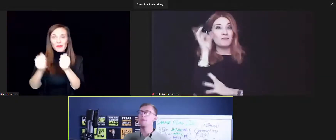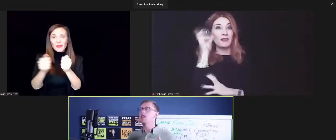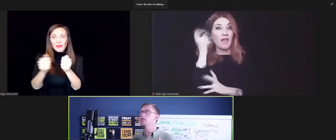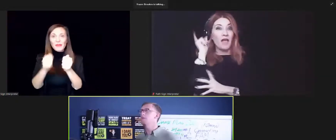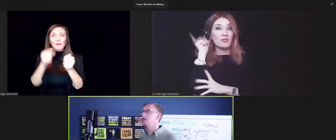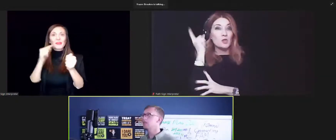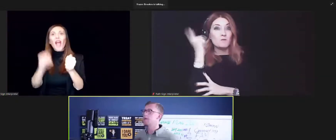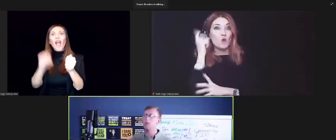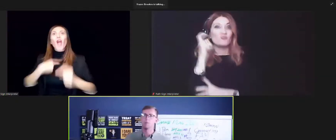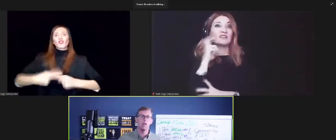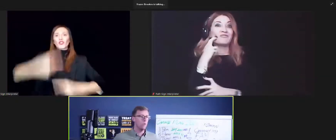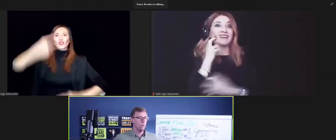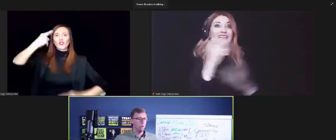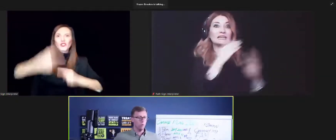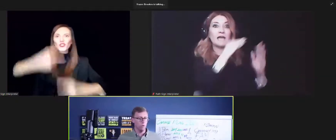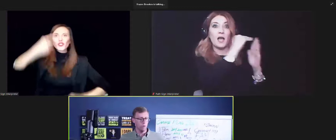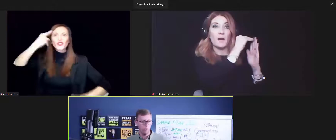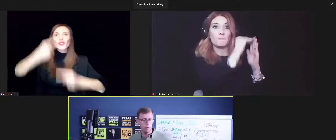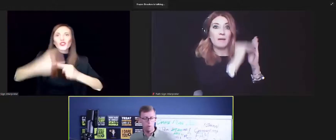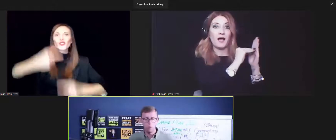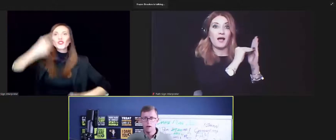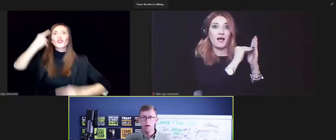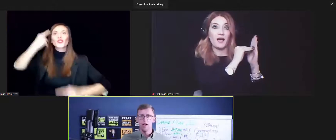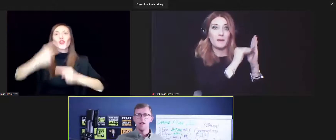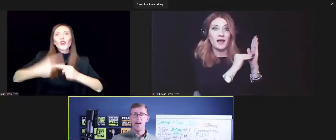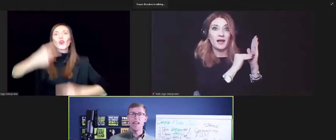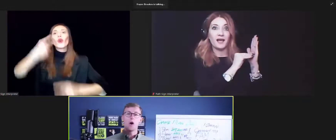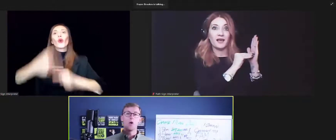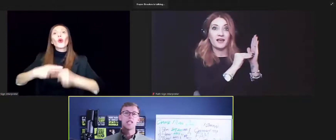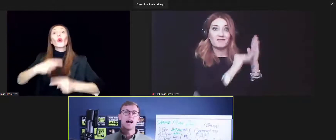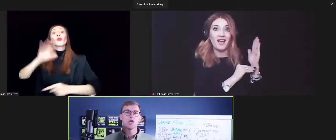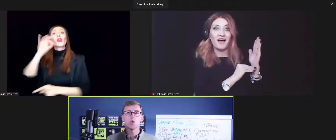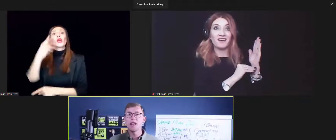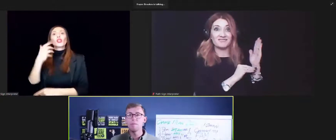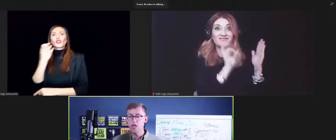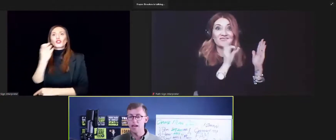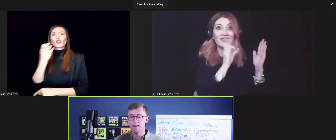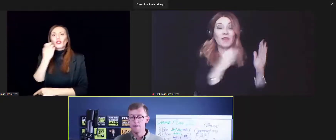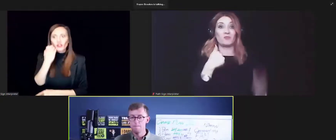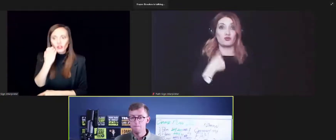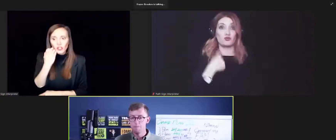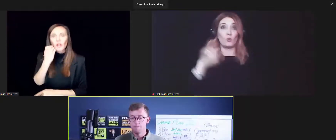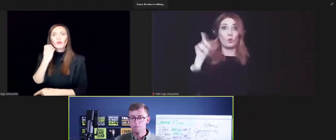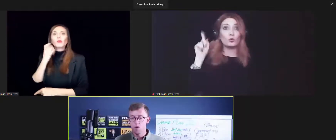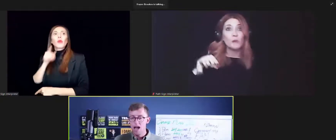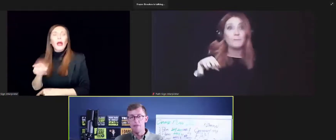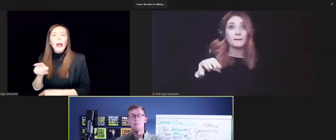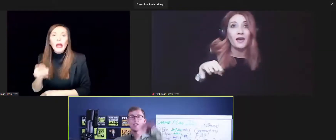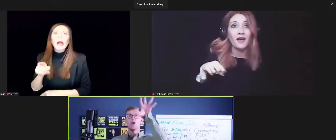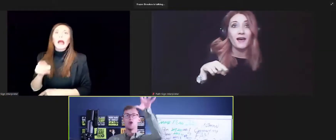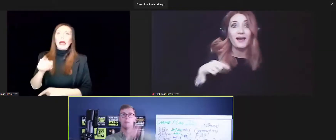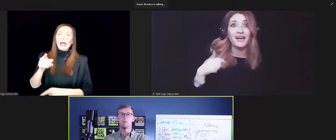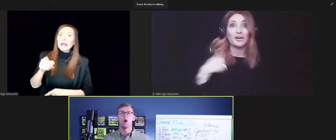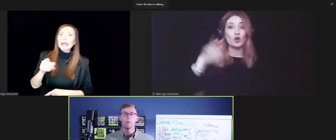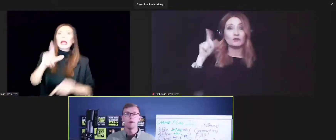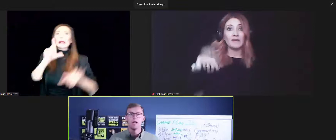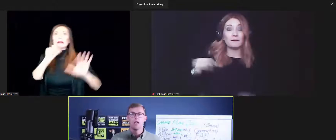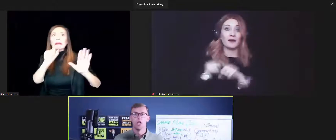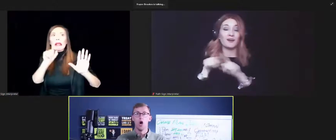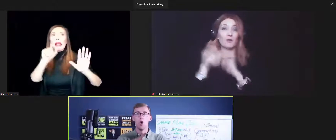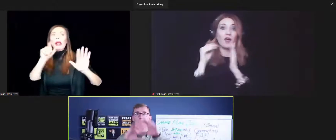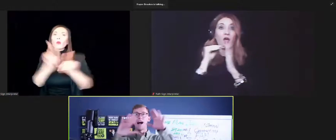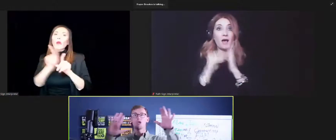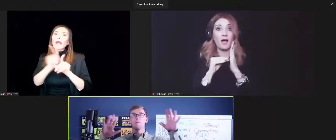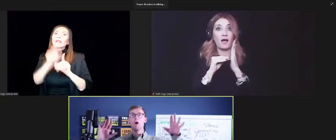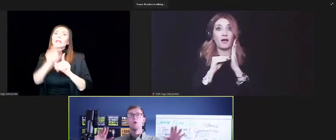yeah, press me, press me, press me. Woo-hoo-hoo-hoo. Then it goes down to 20%. And the message comes up.